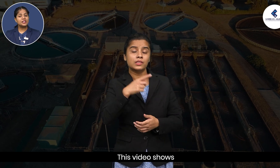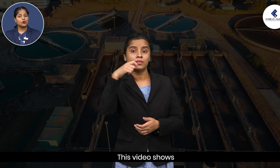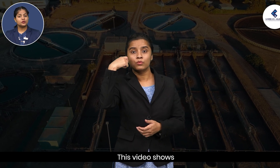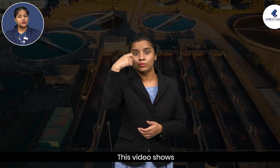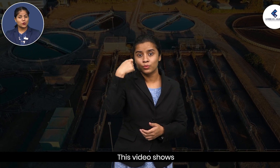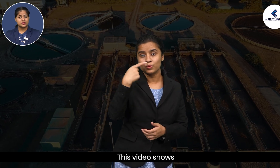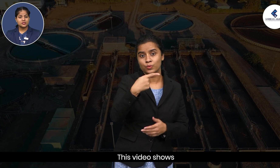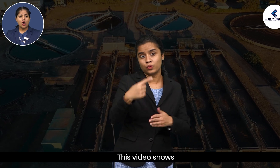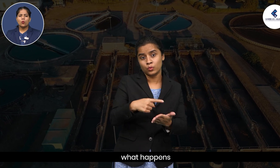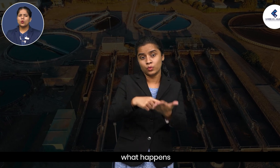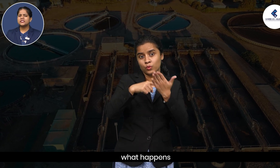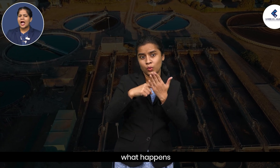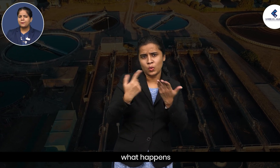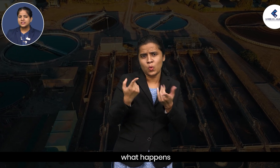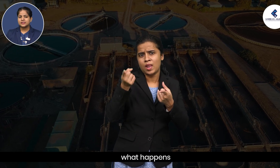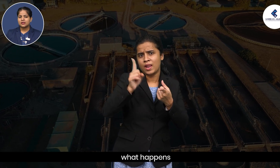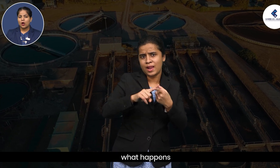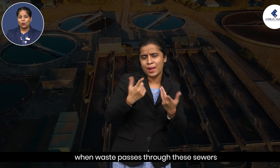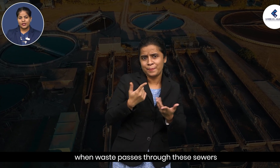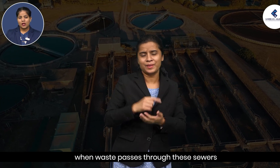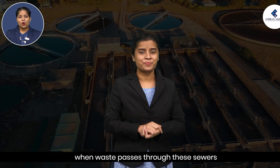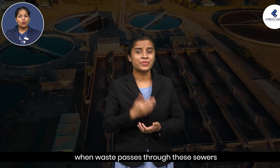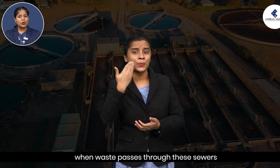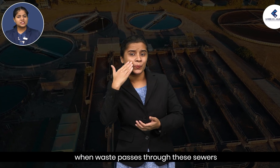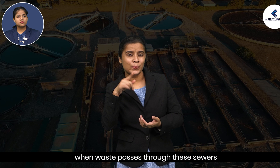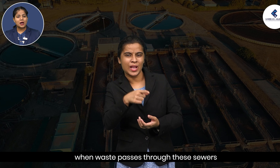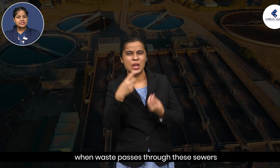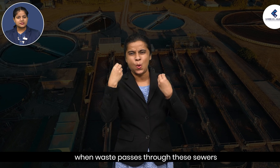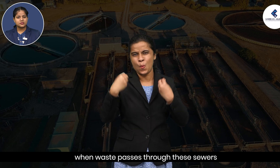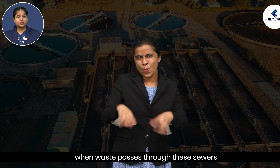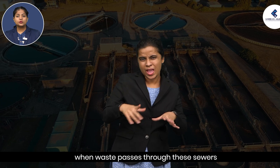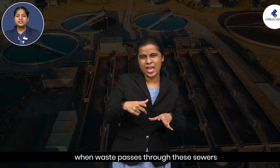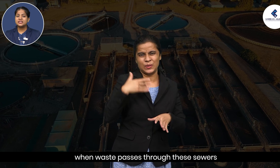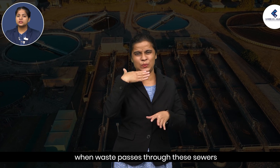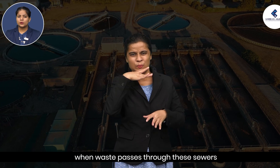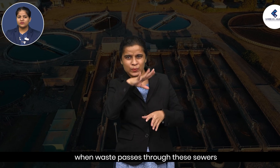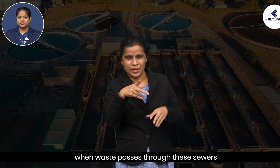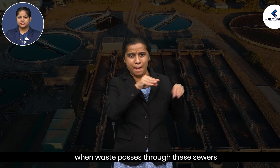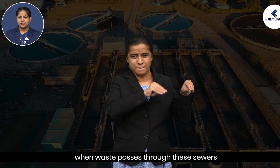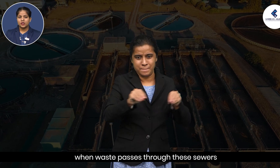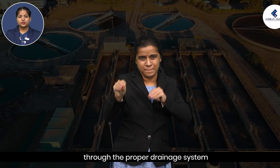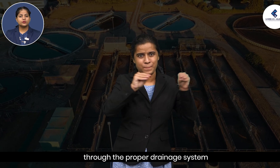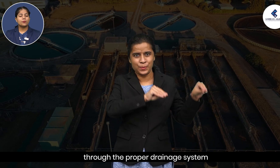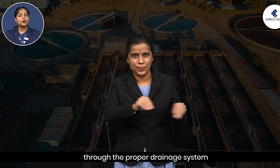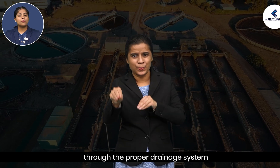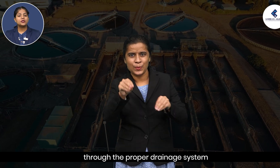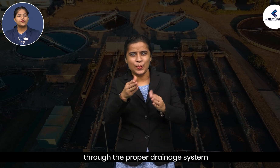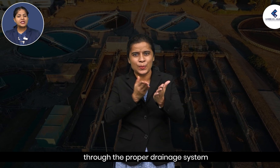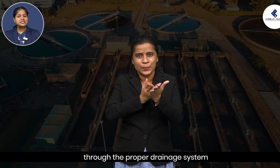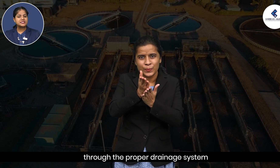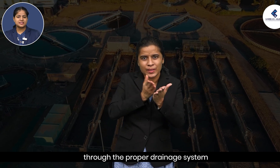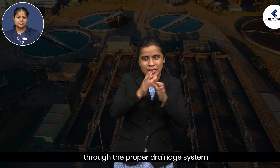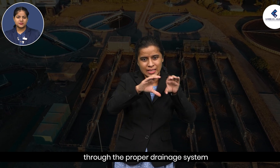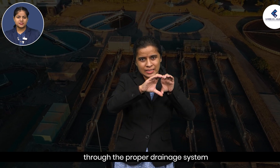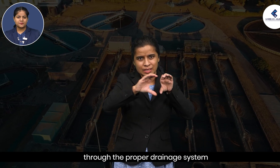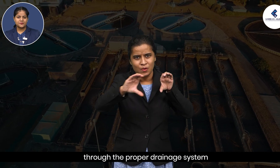This video shows what happens when waste passes through these sewers through the proper